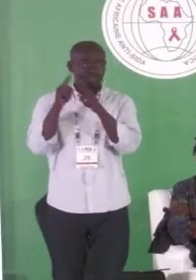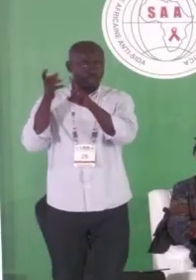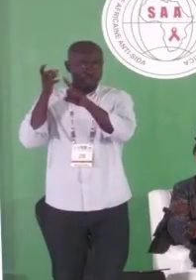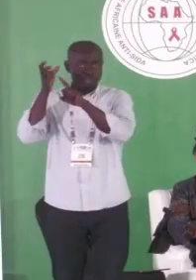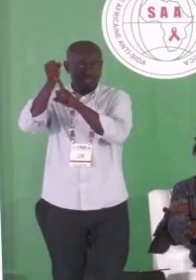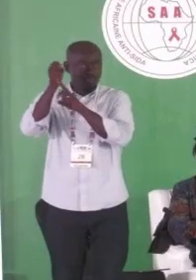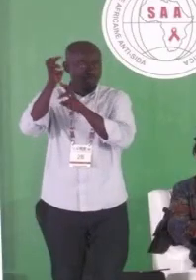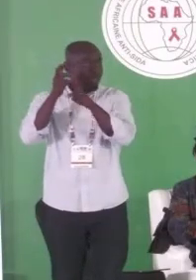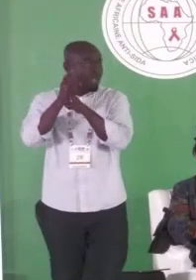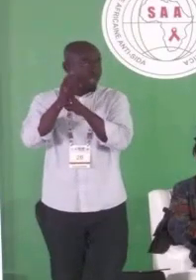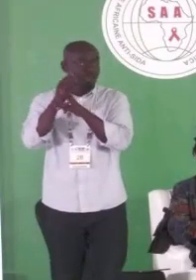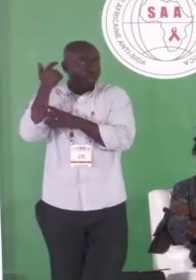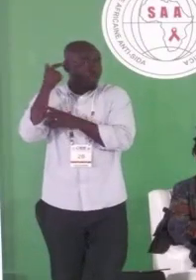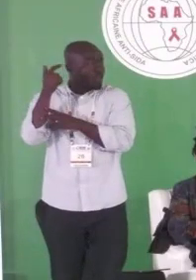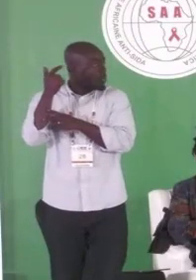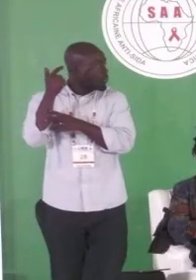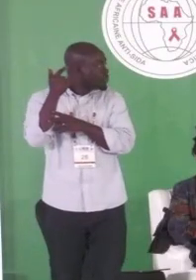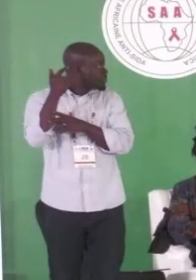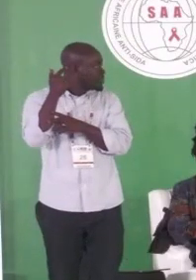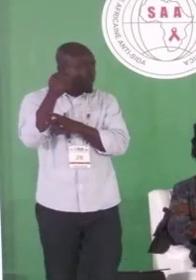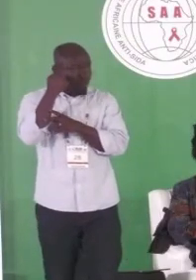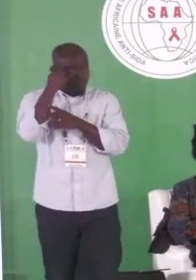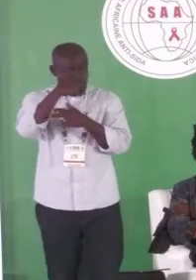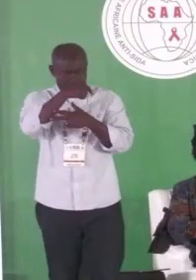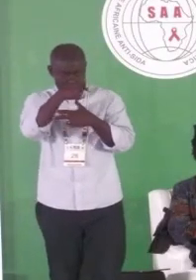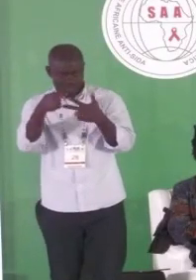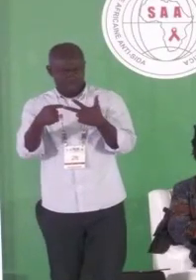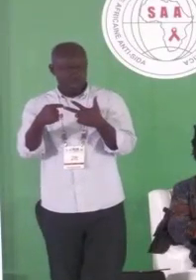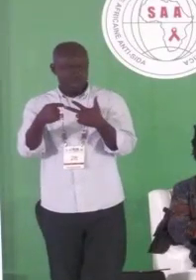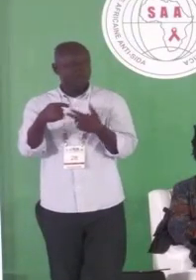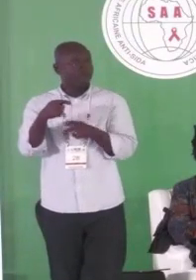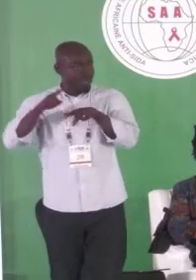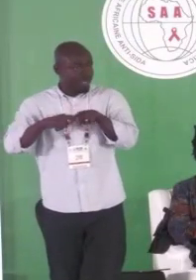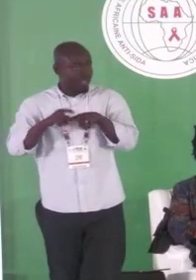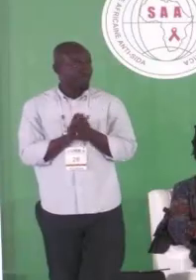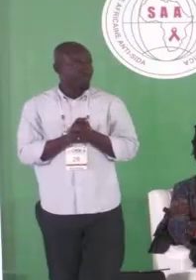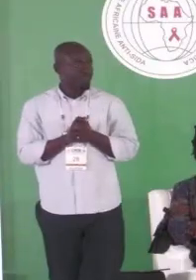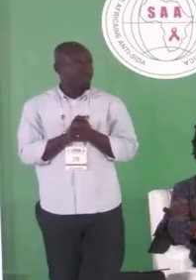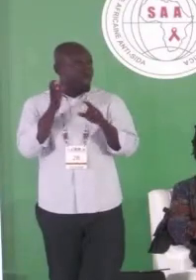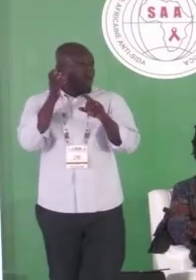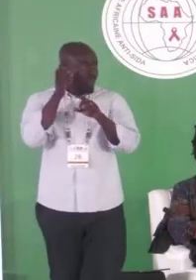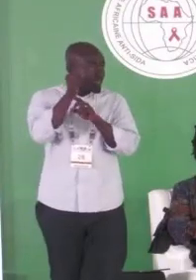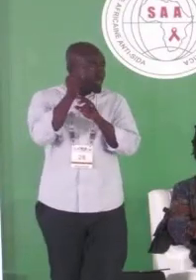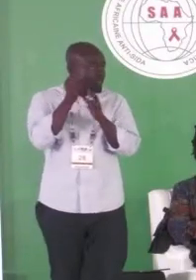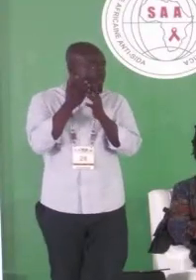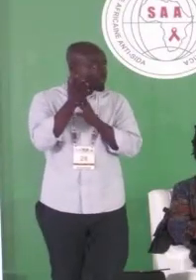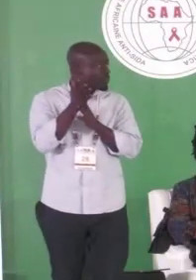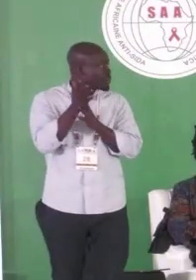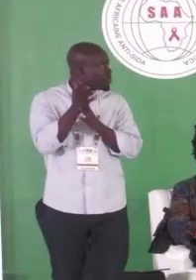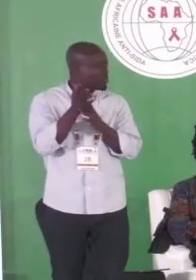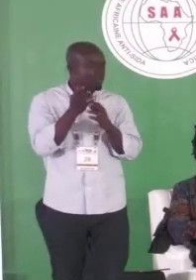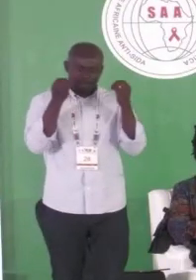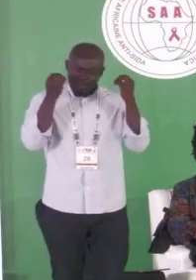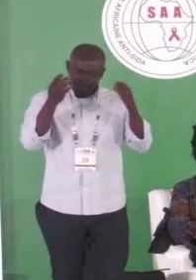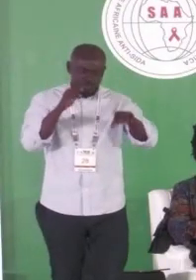WHO Gold tier status for HIV. And this really was achieved through lots of hard